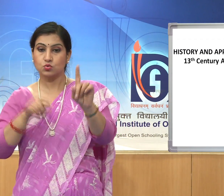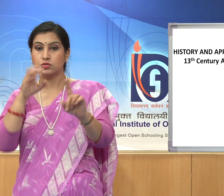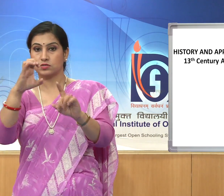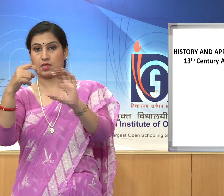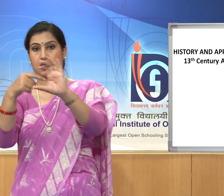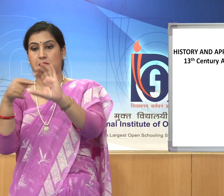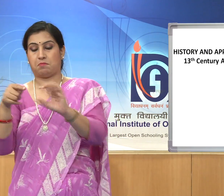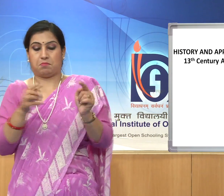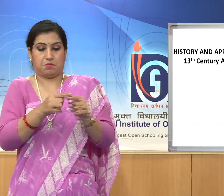CE.